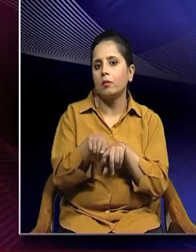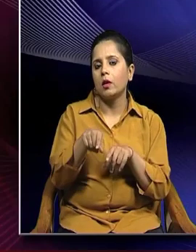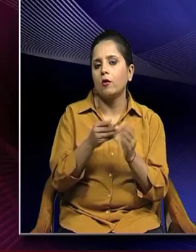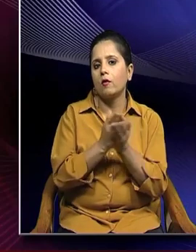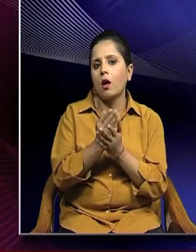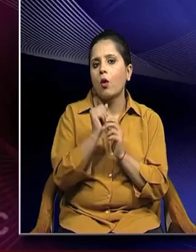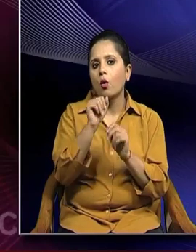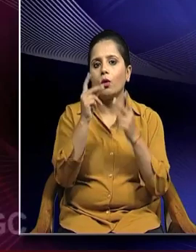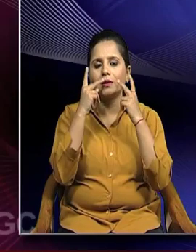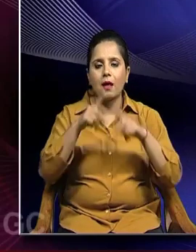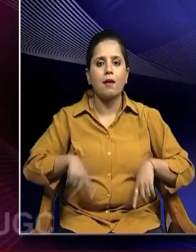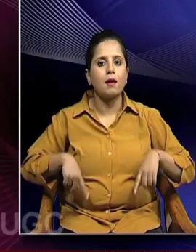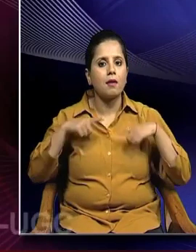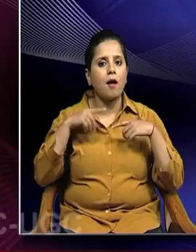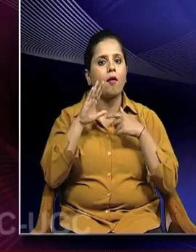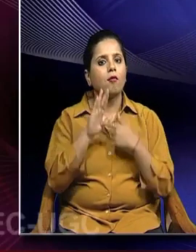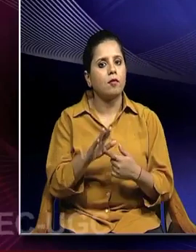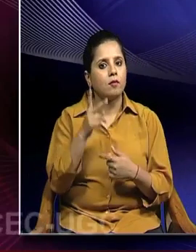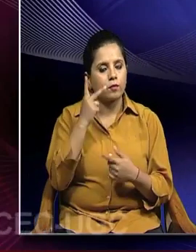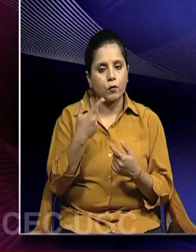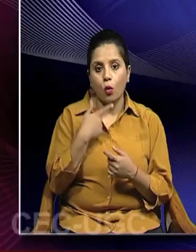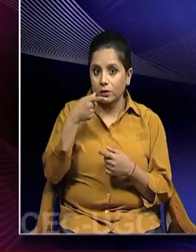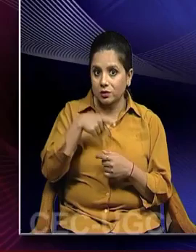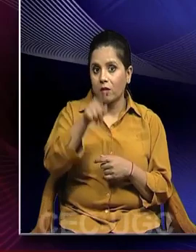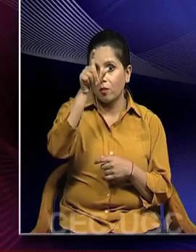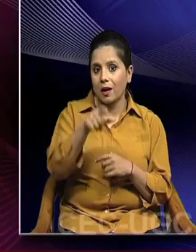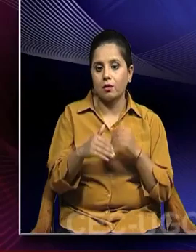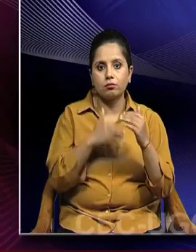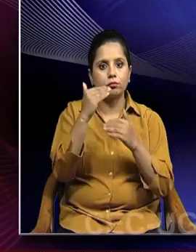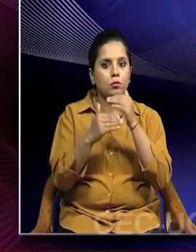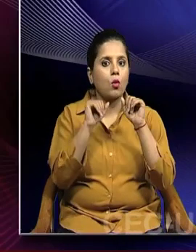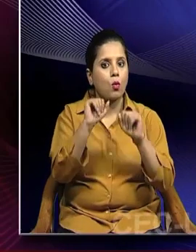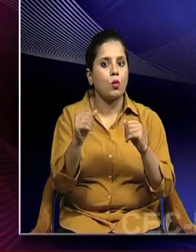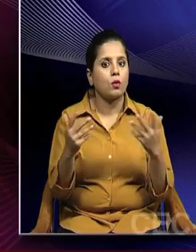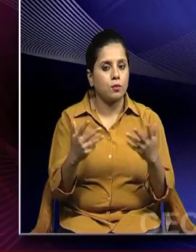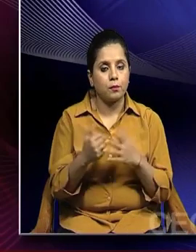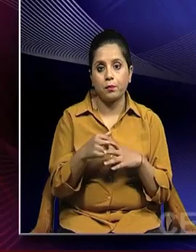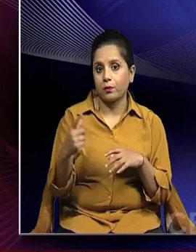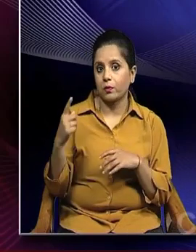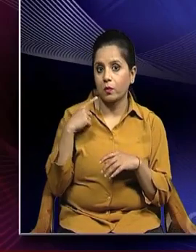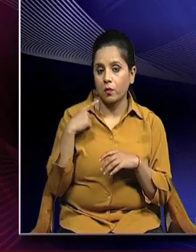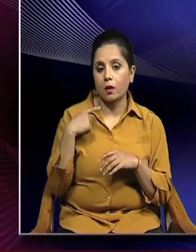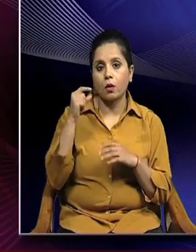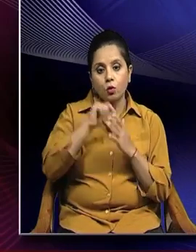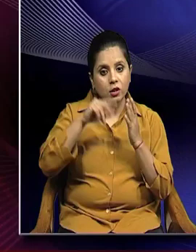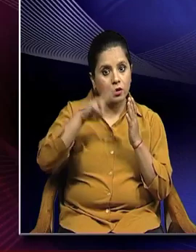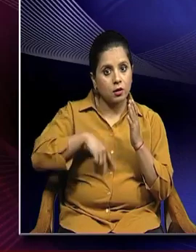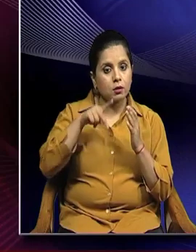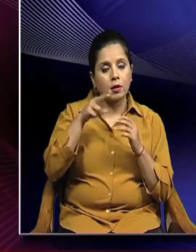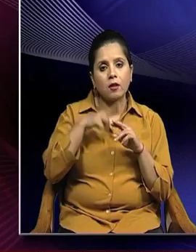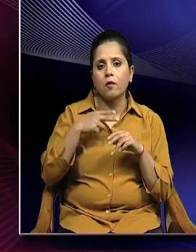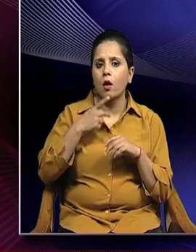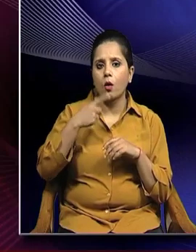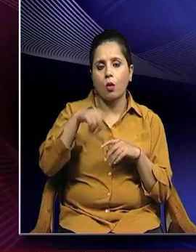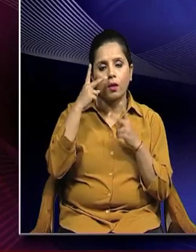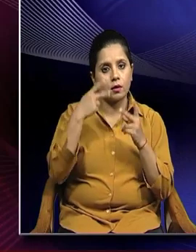look at life, the way yourself is developed. So leadership literature, if we look, we find that